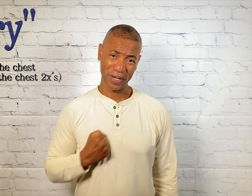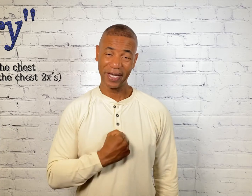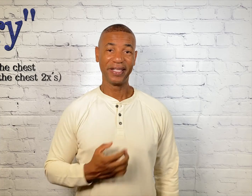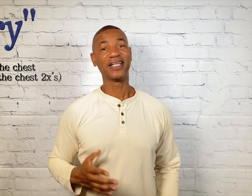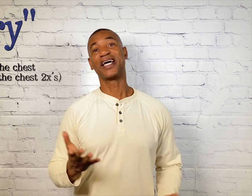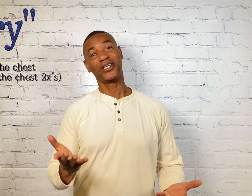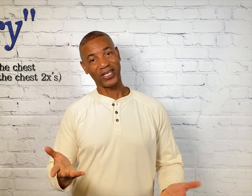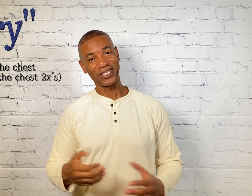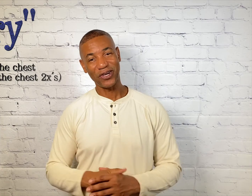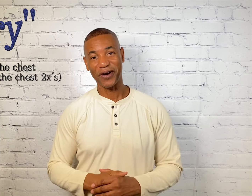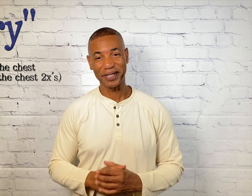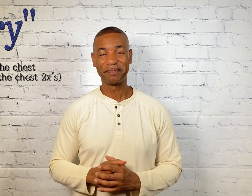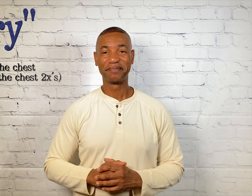That is how you sign sorry.